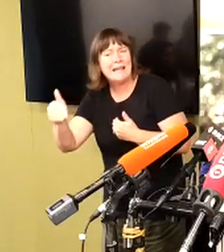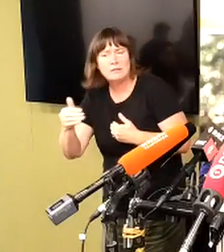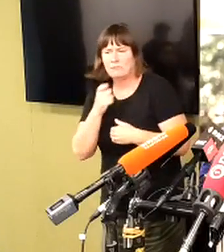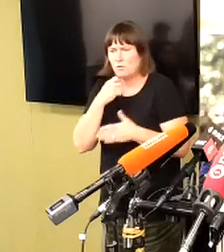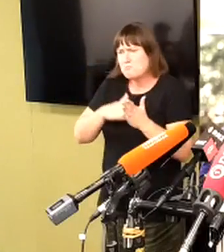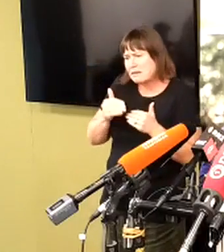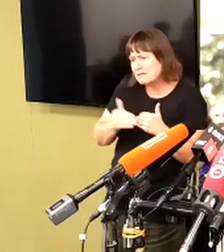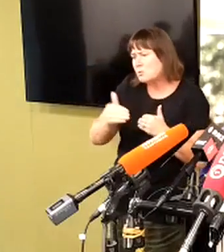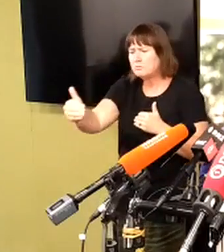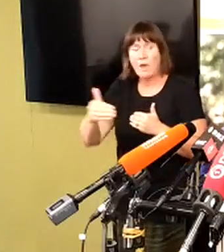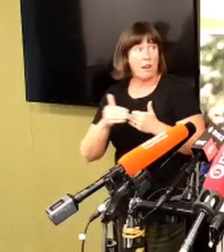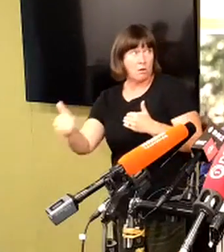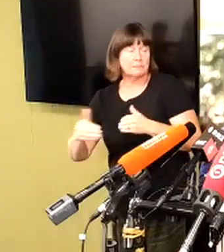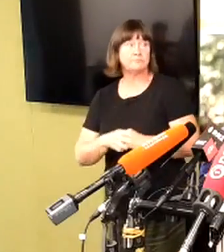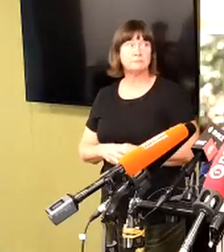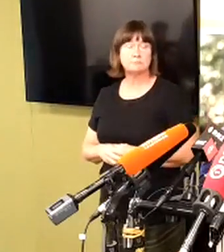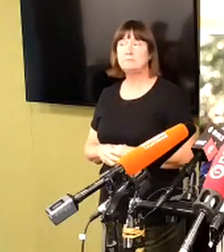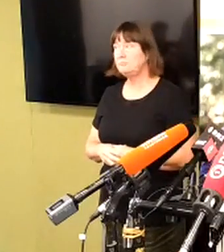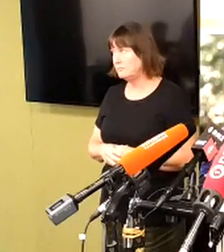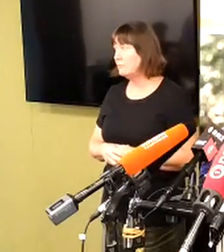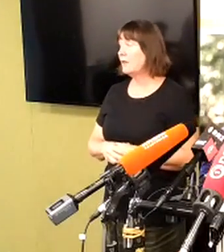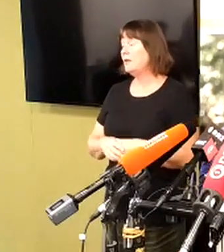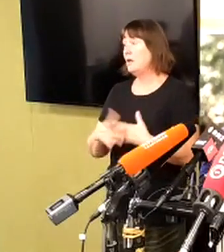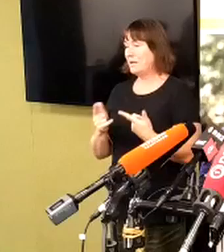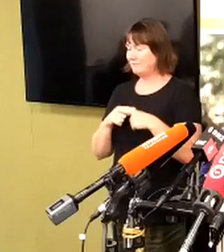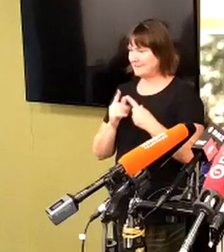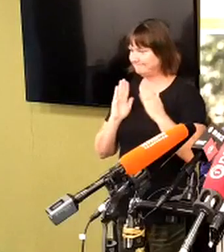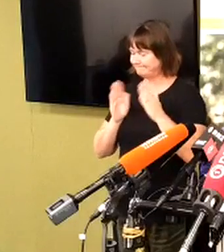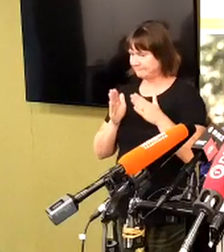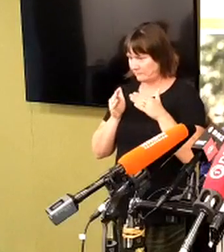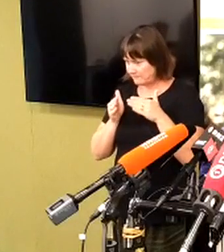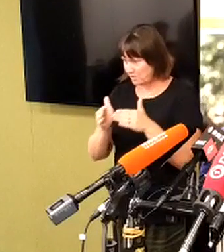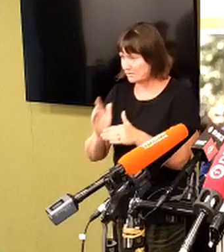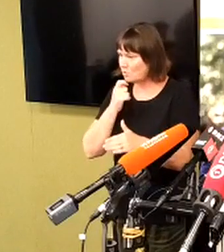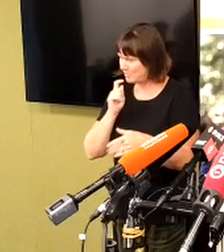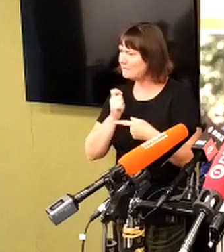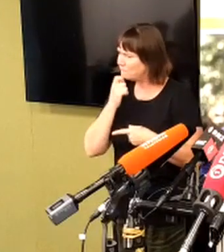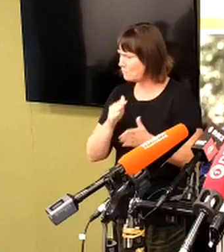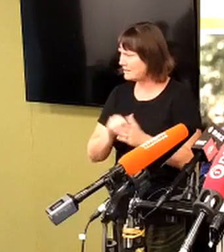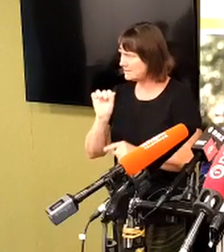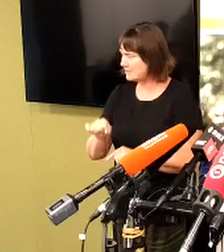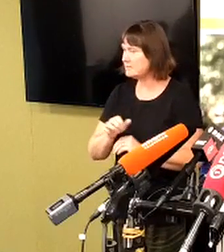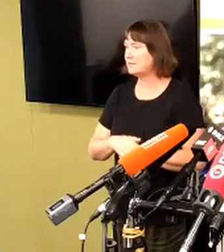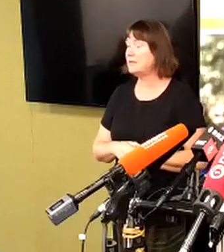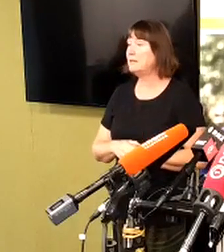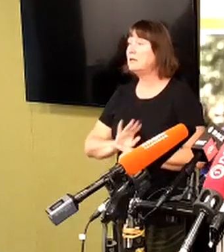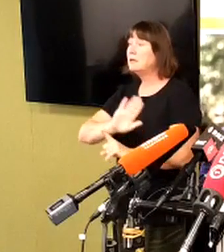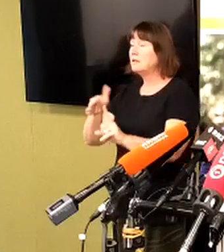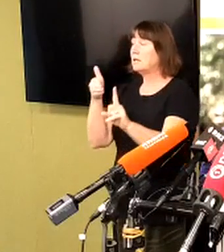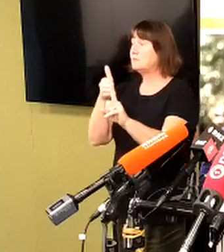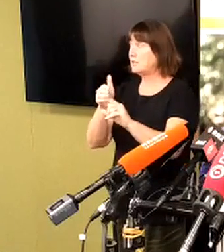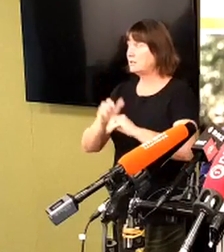few months? We've got to stay the course here. It's going to be at least a few months, and the objective here